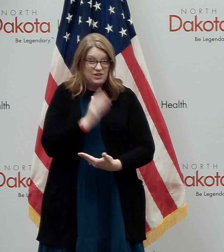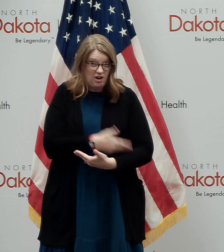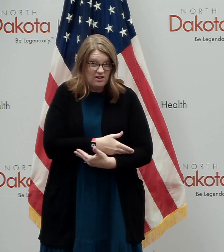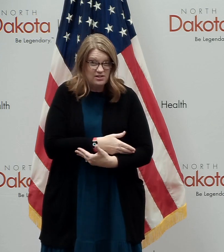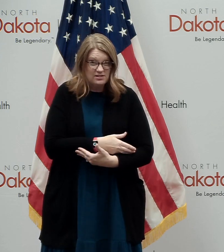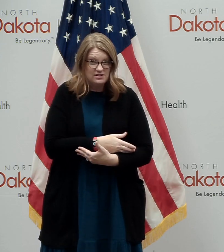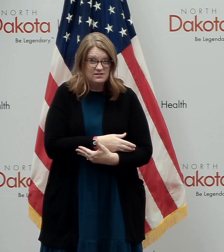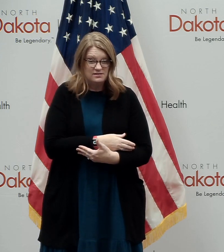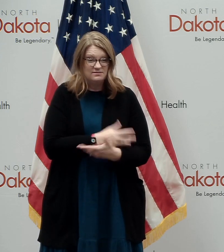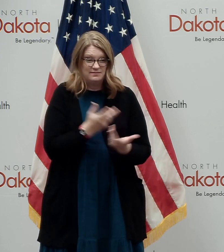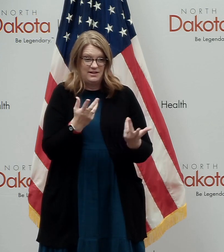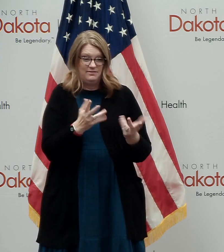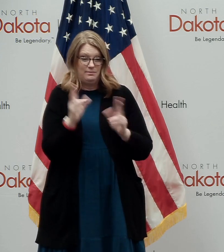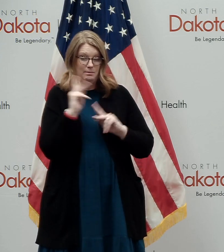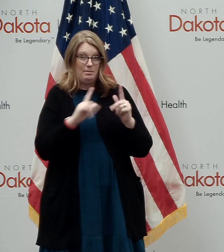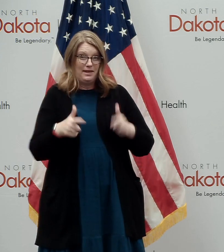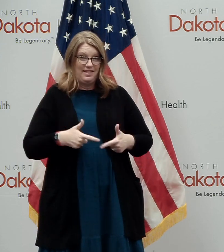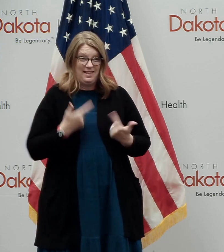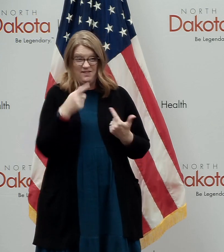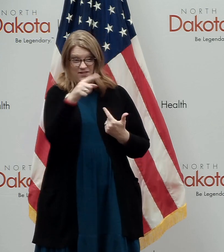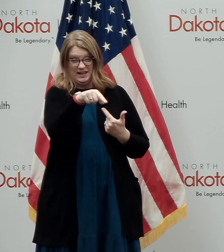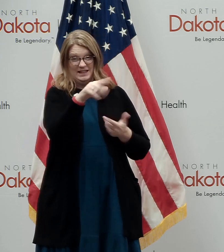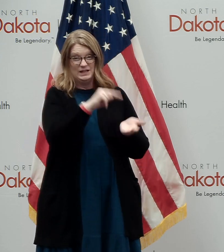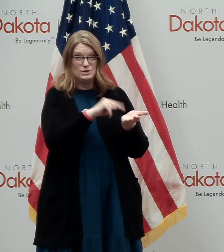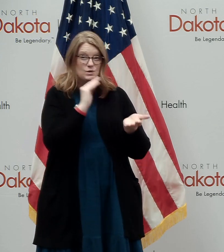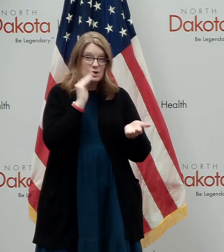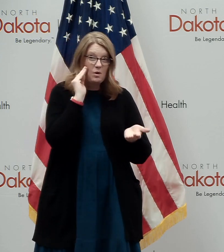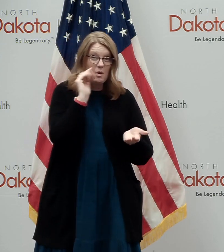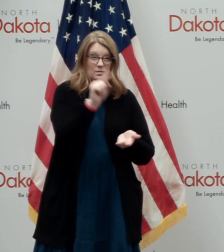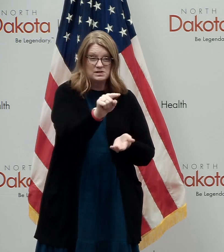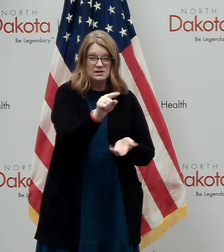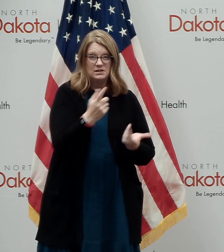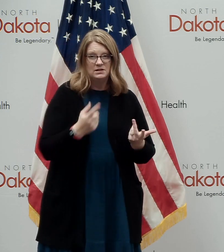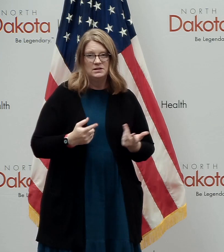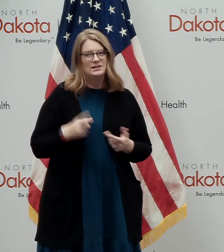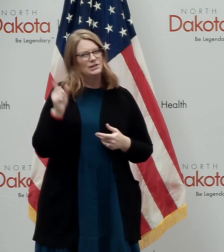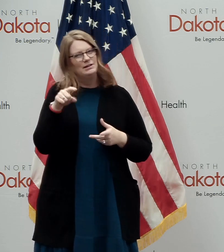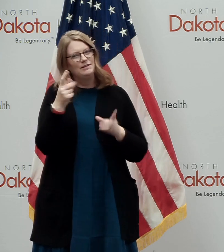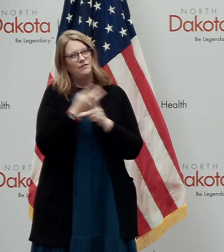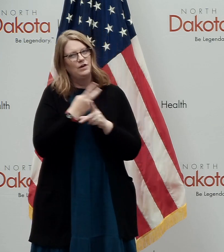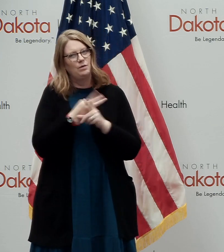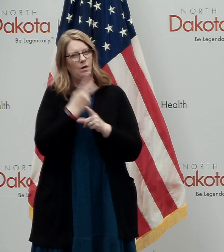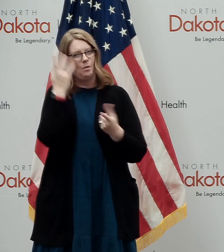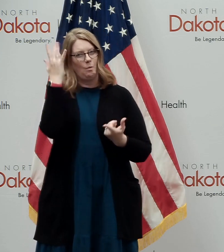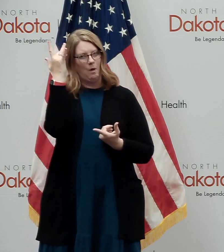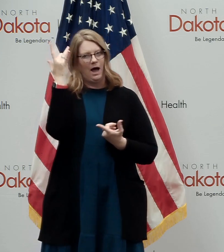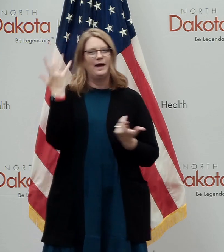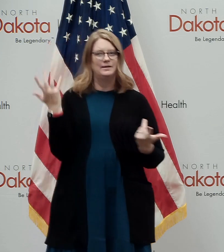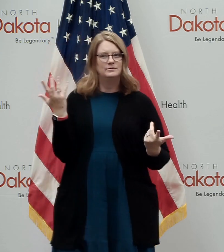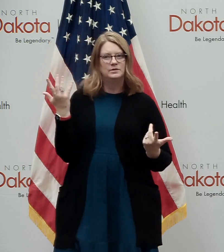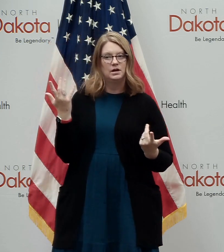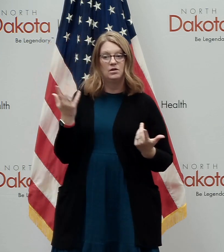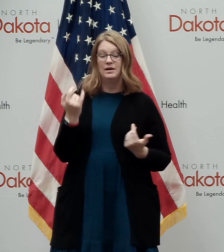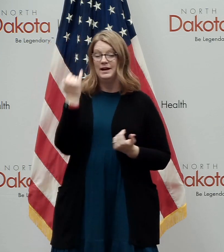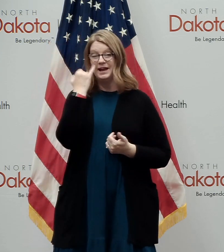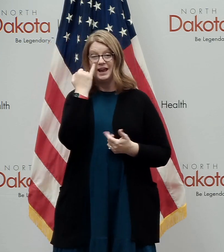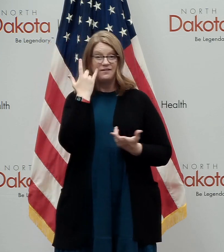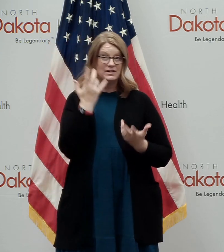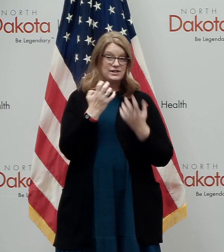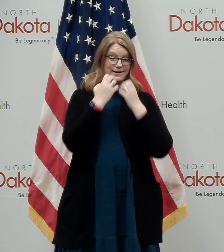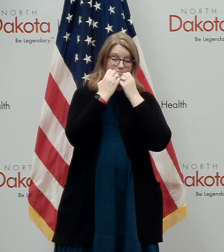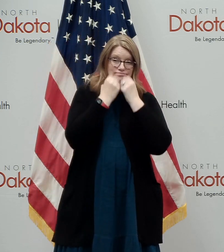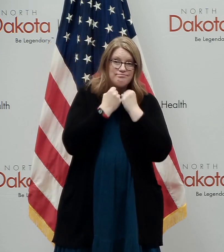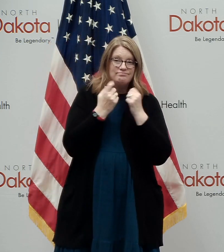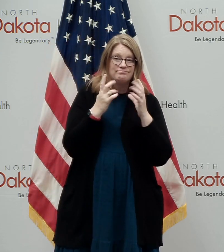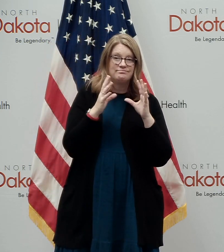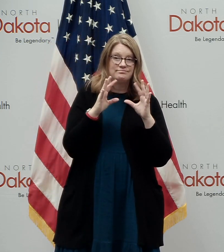there. But again, I think that everybody needs to find their why, whether it's a direct relative, a loved one, or if it's